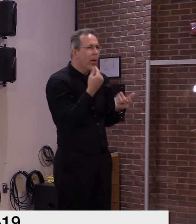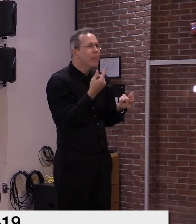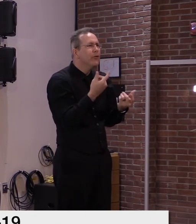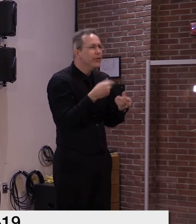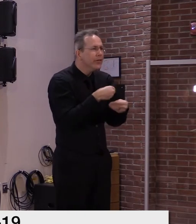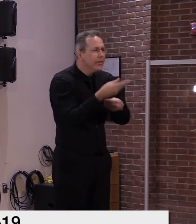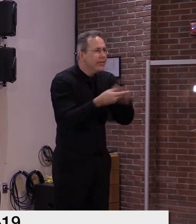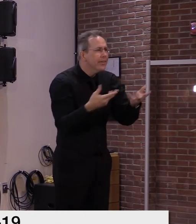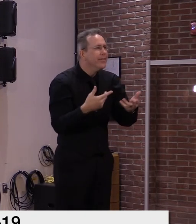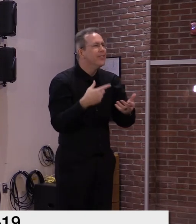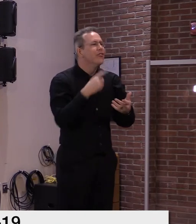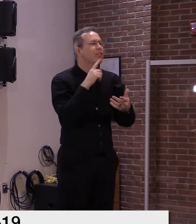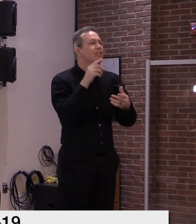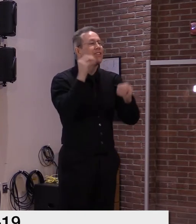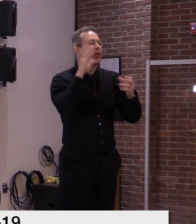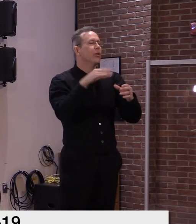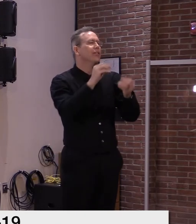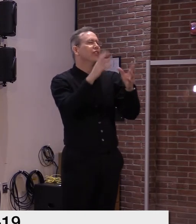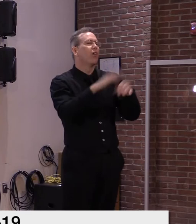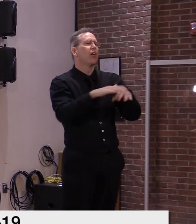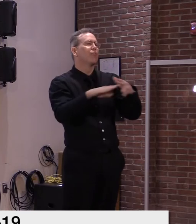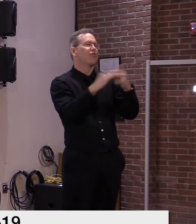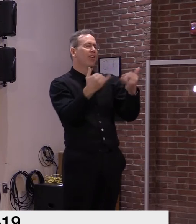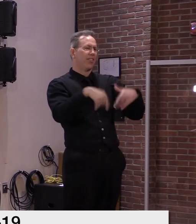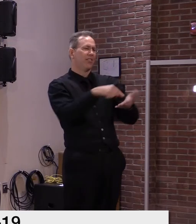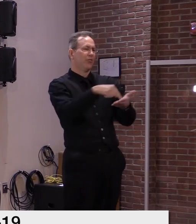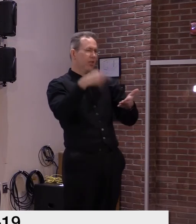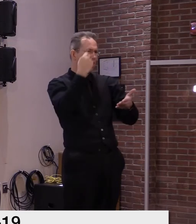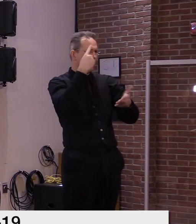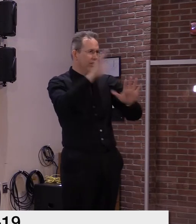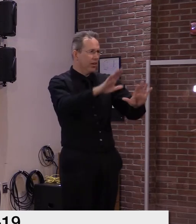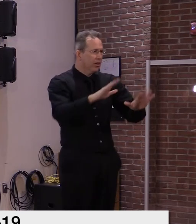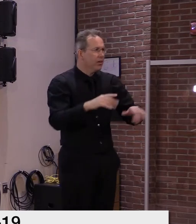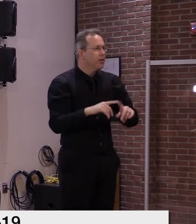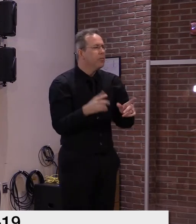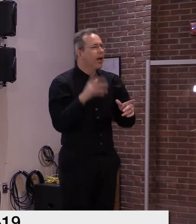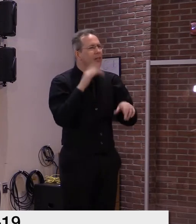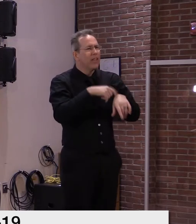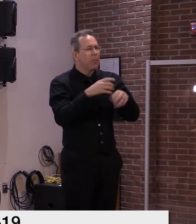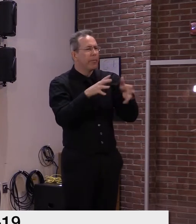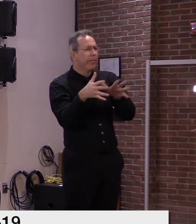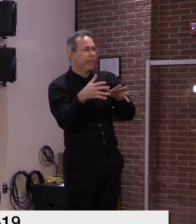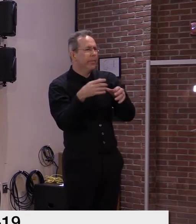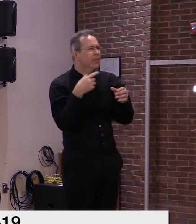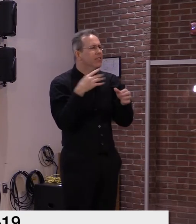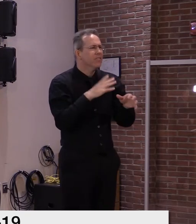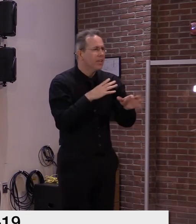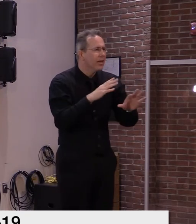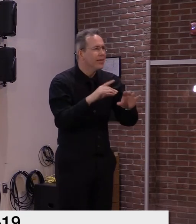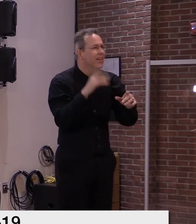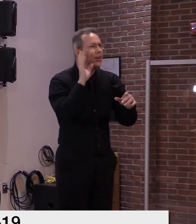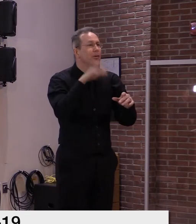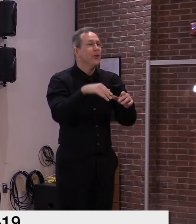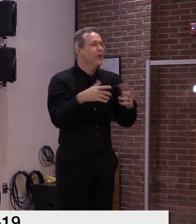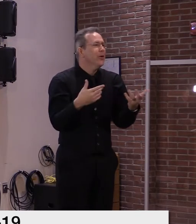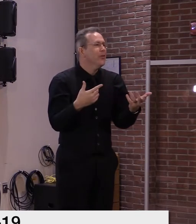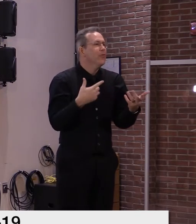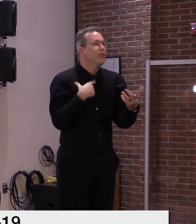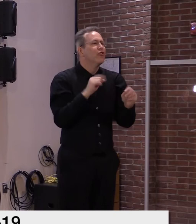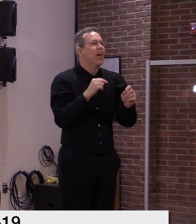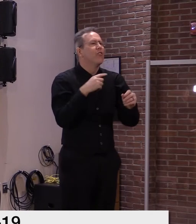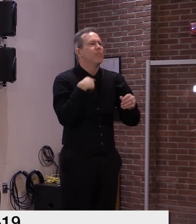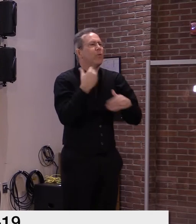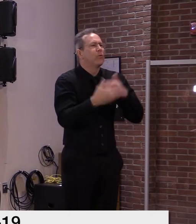again, we are seeing a strong response. So it is a pandemic, and we have to move forward very quickly on this